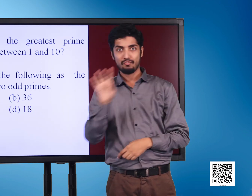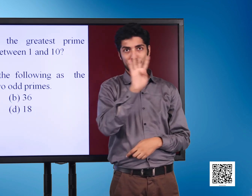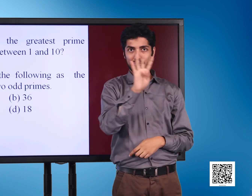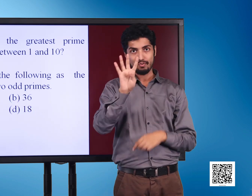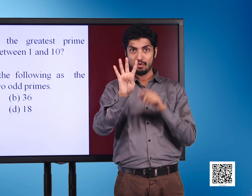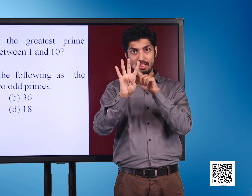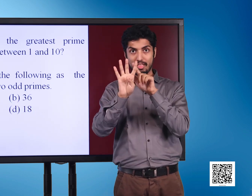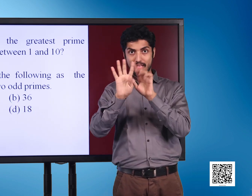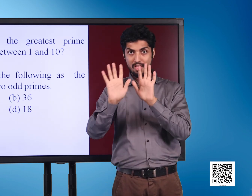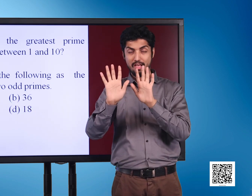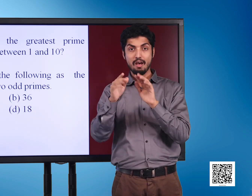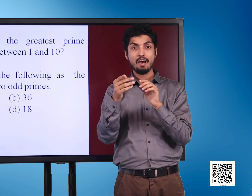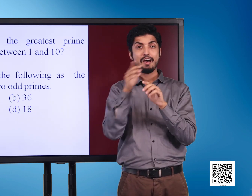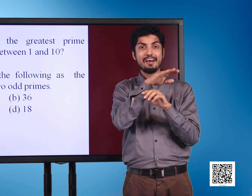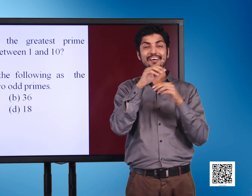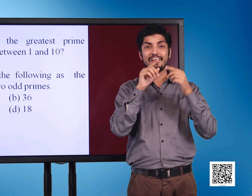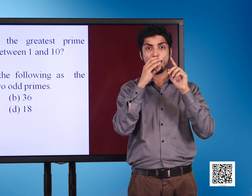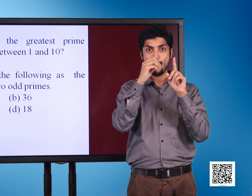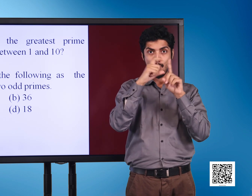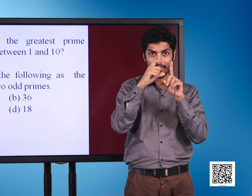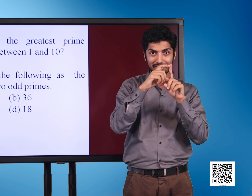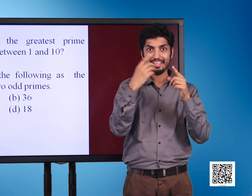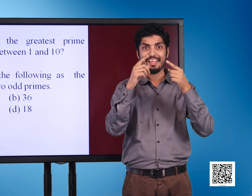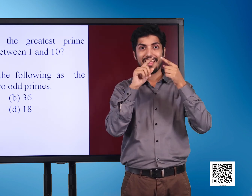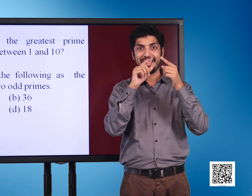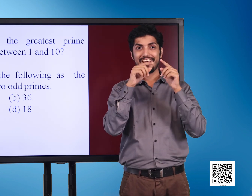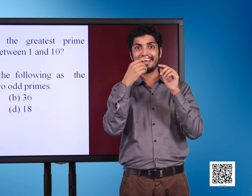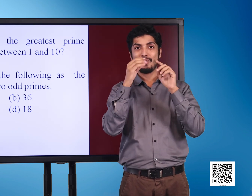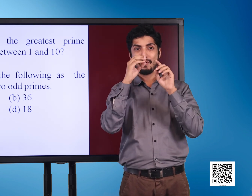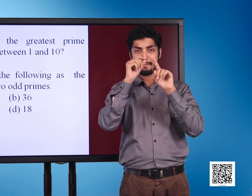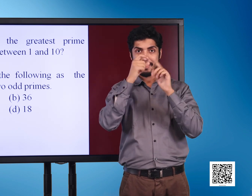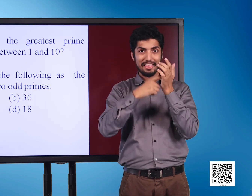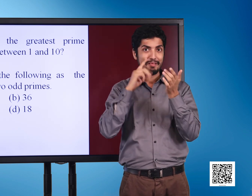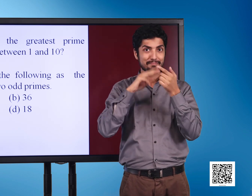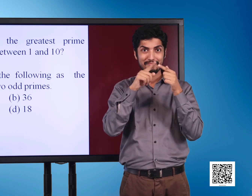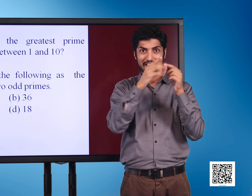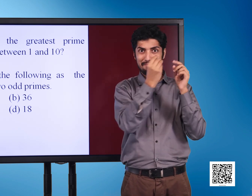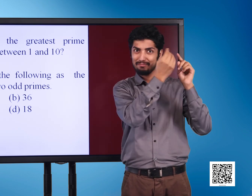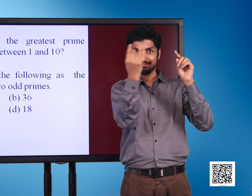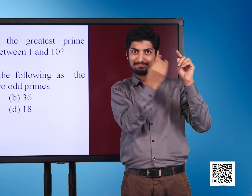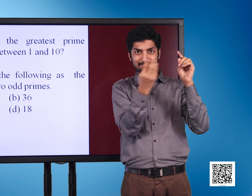A. 44, B. 36, C. 24, D. 18.